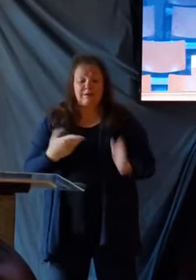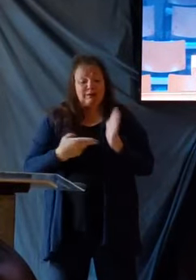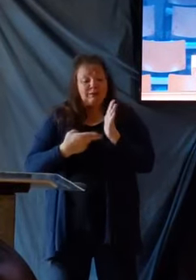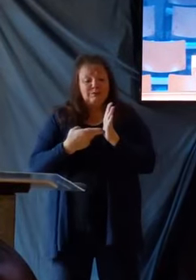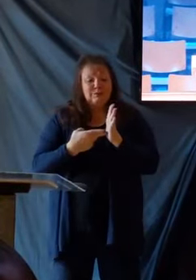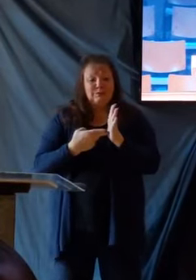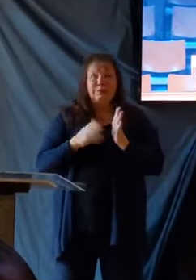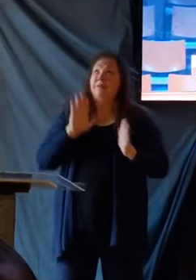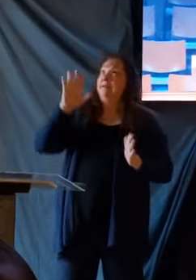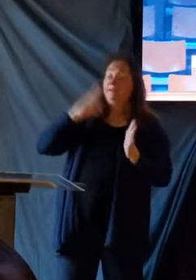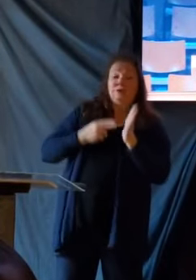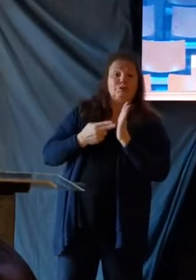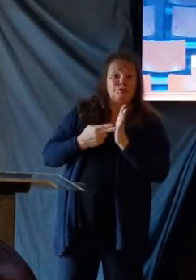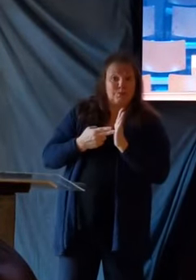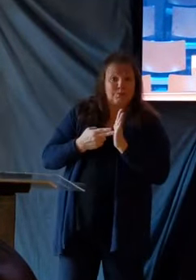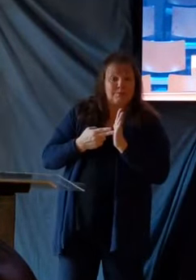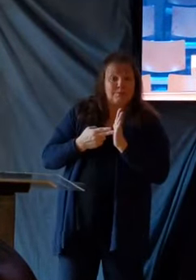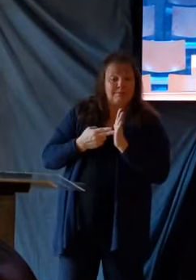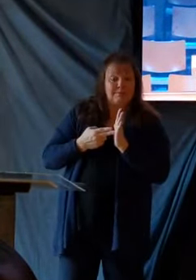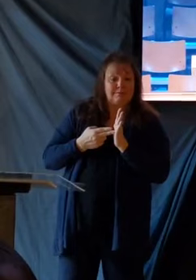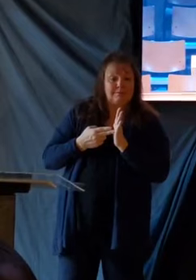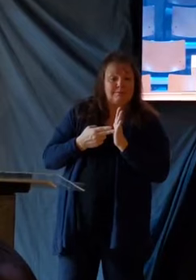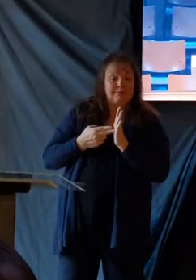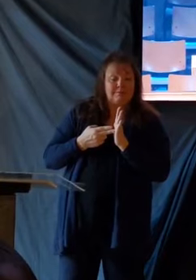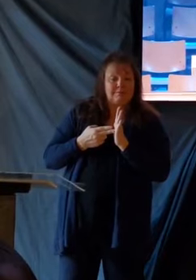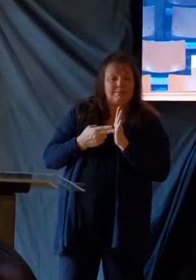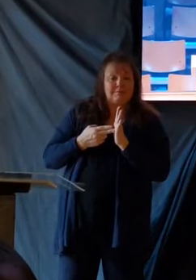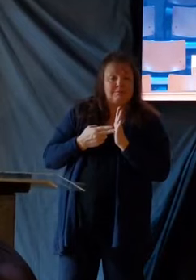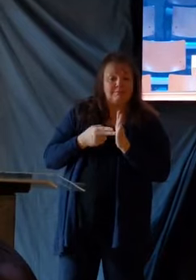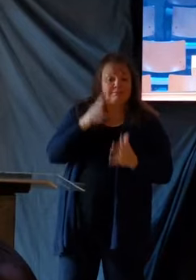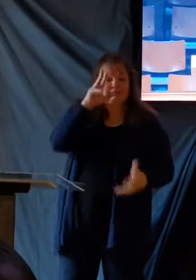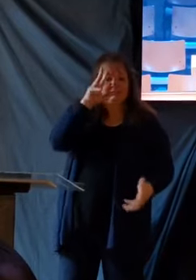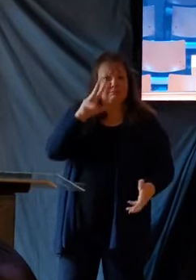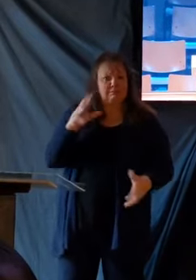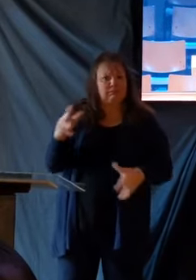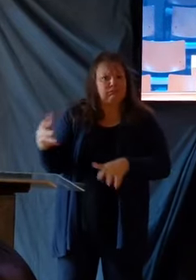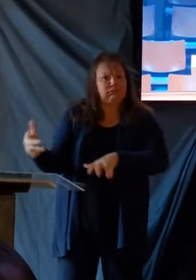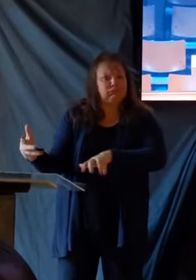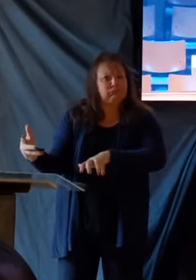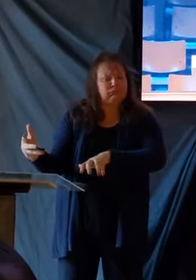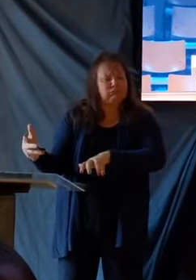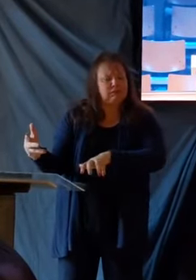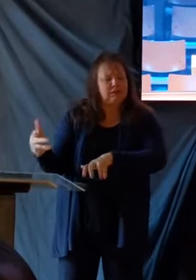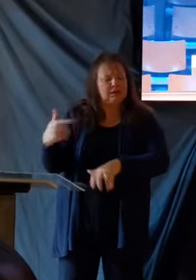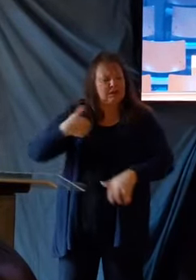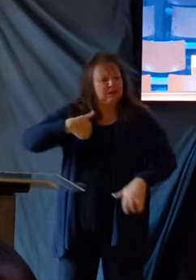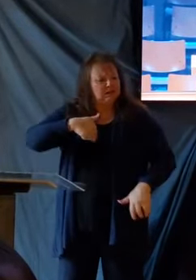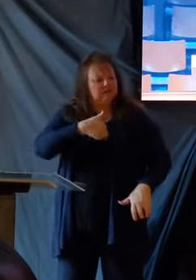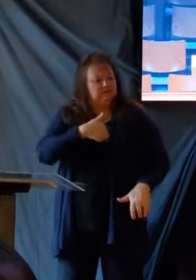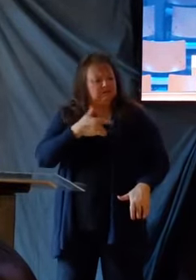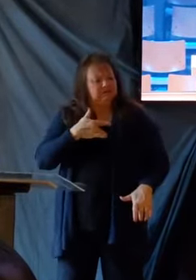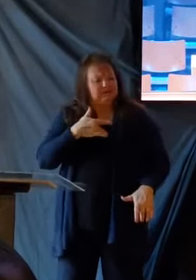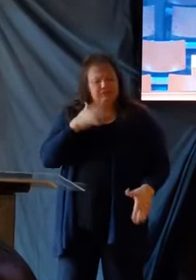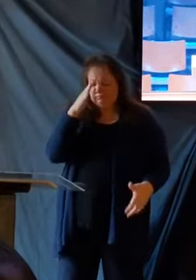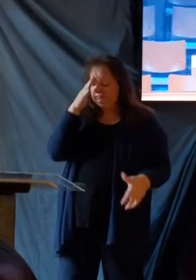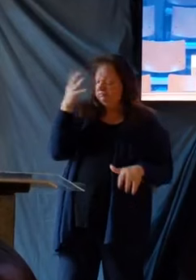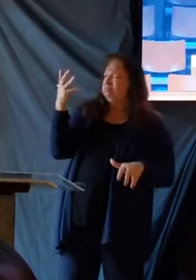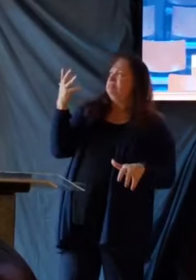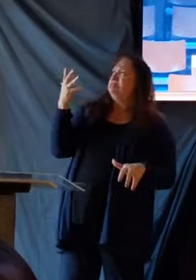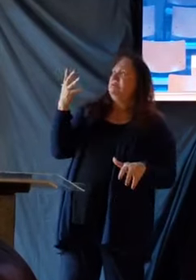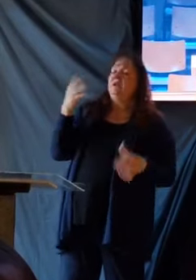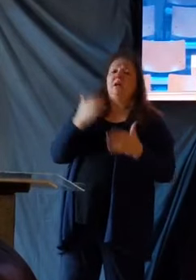of God, God's truth, is corrupted, then God's people can get confused, and that was